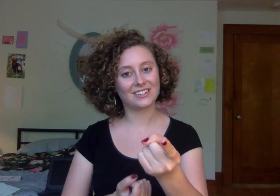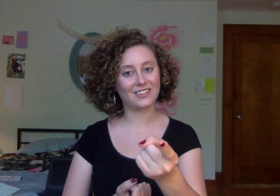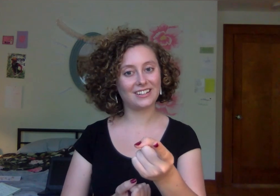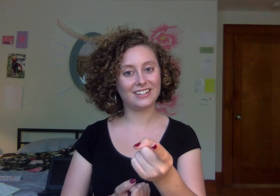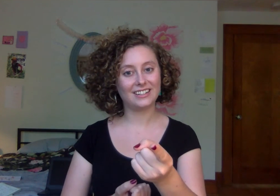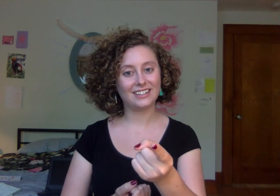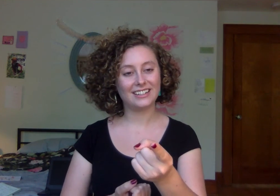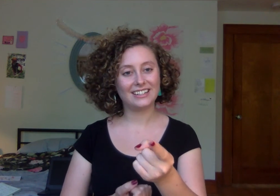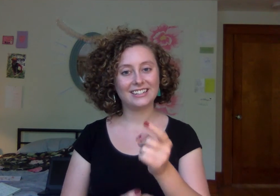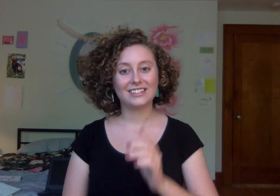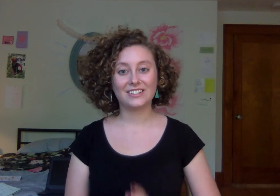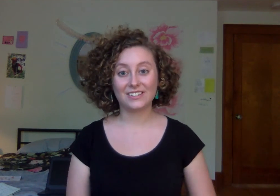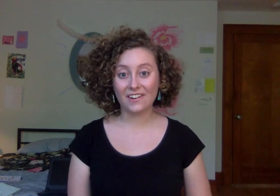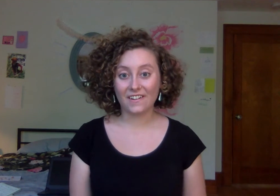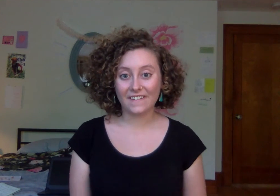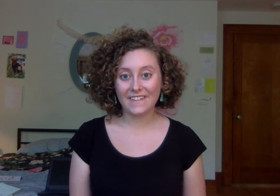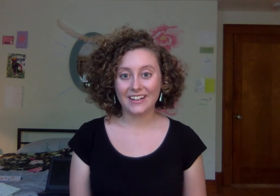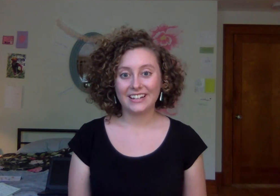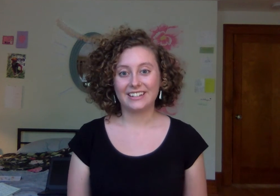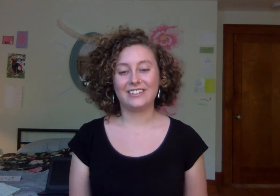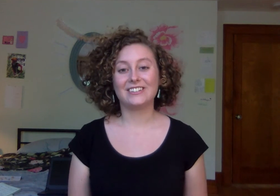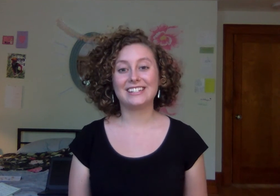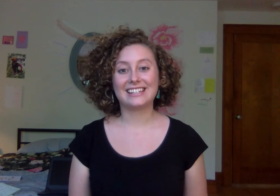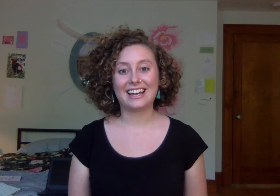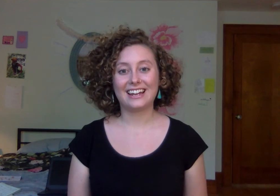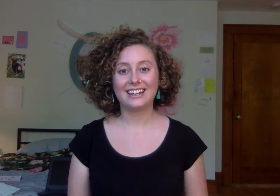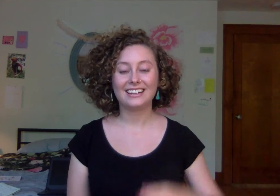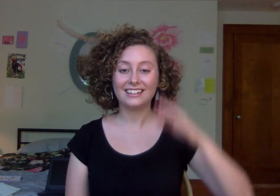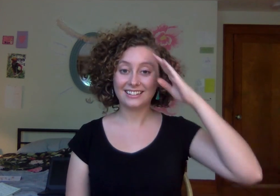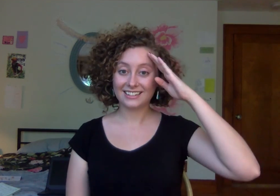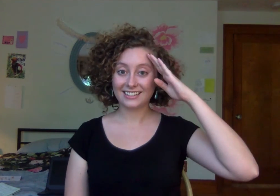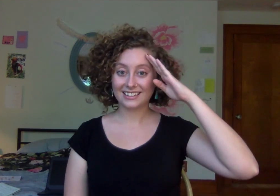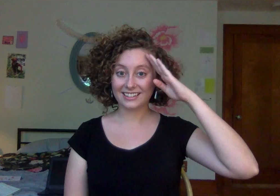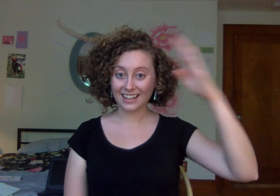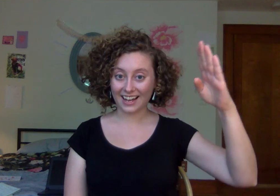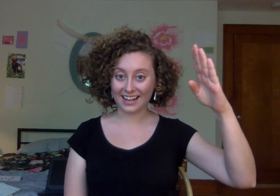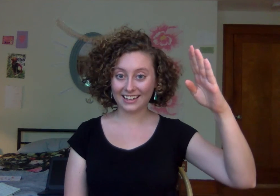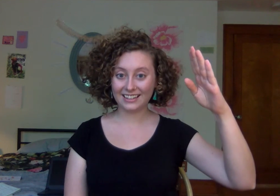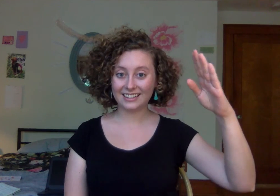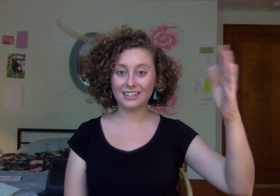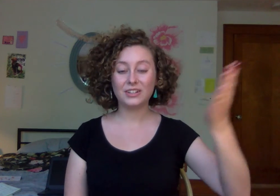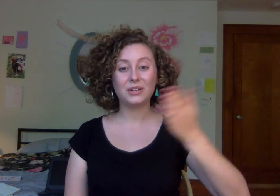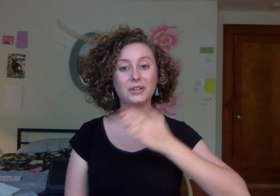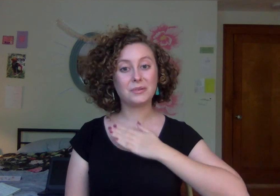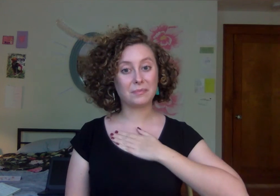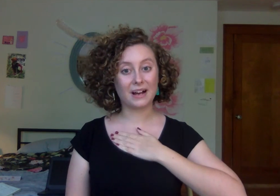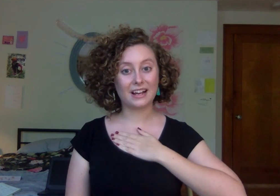one. So you can say, hi, my